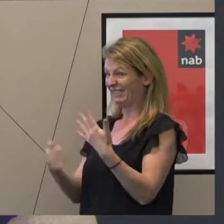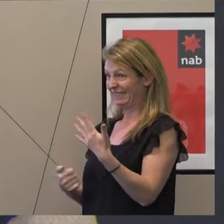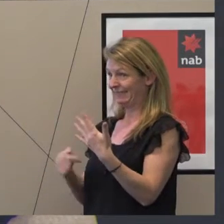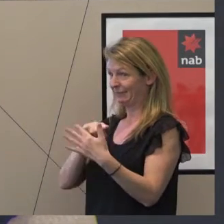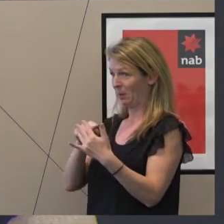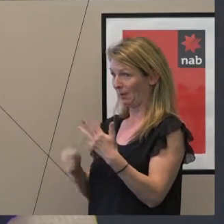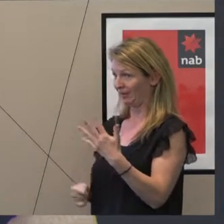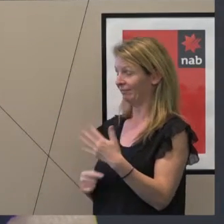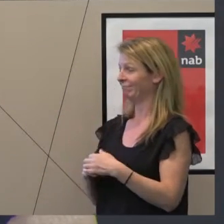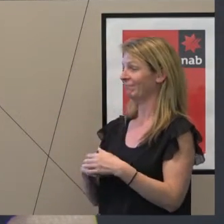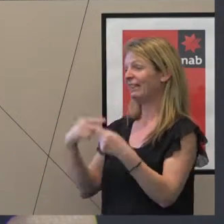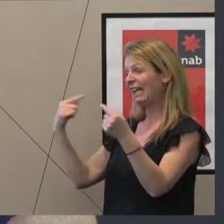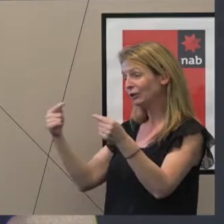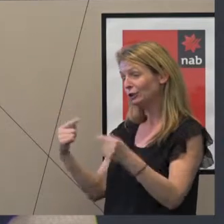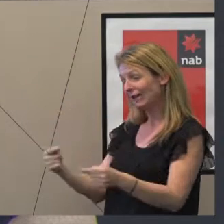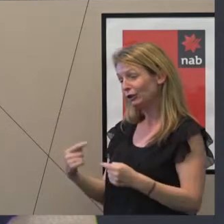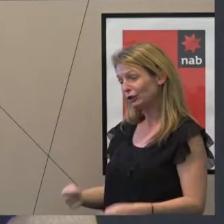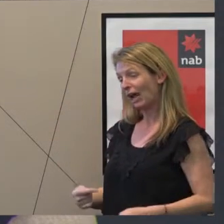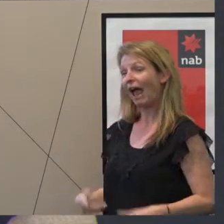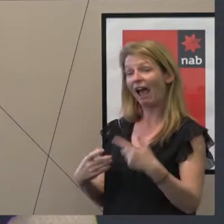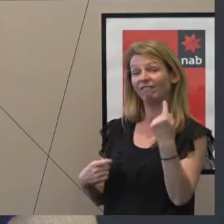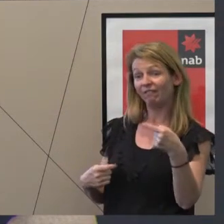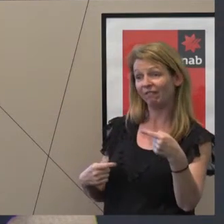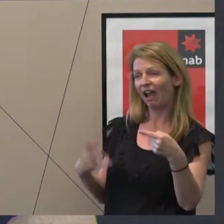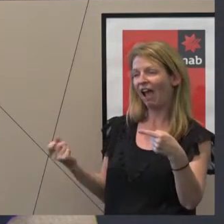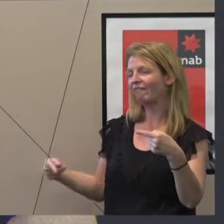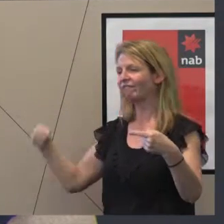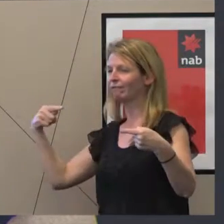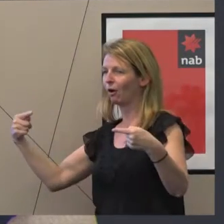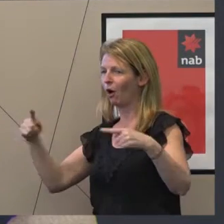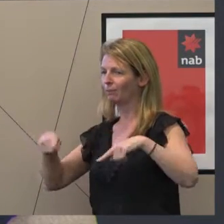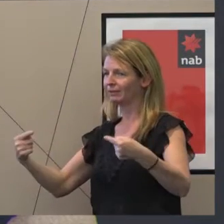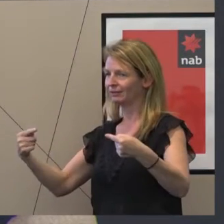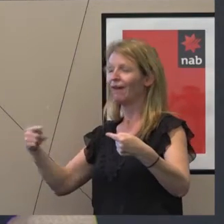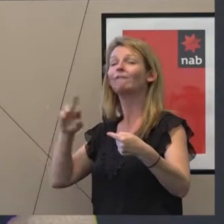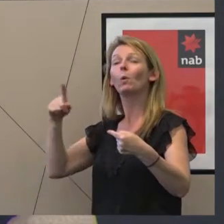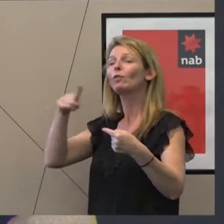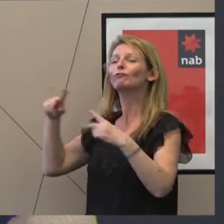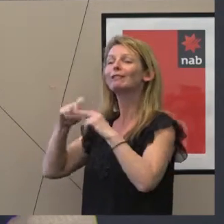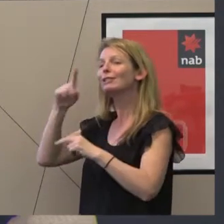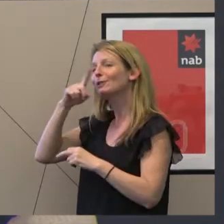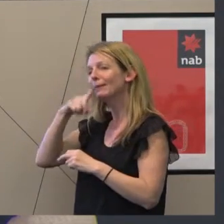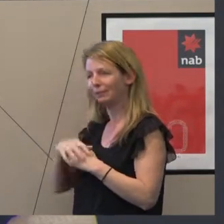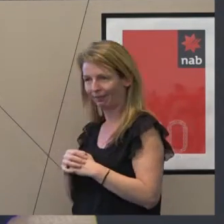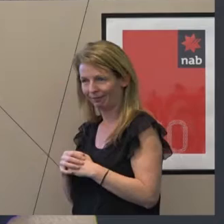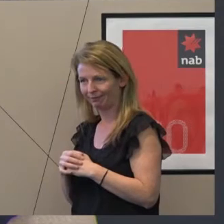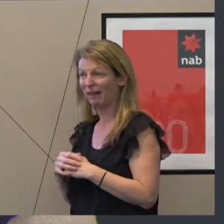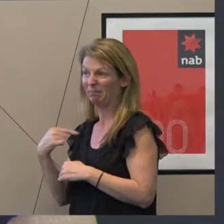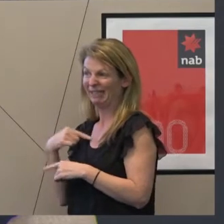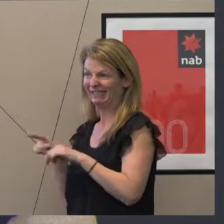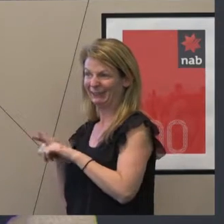however, there is a counterpoint for the researchers in the room, and for myself